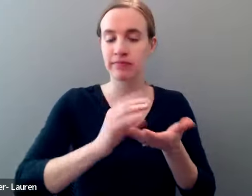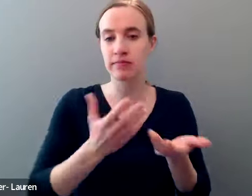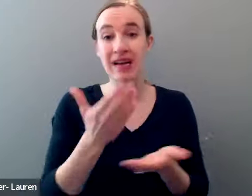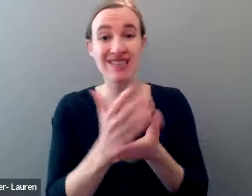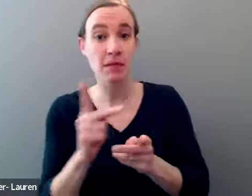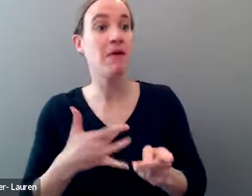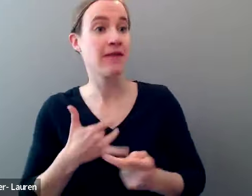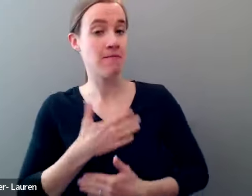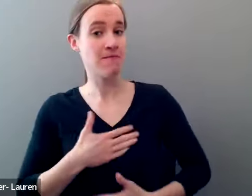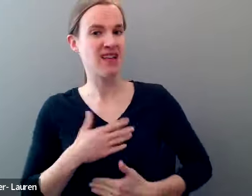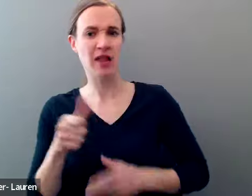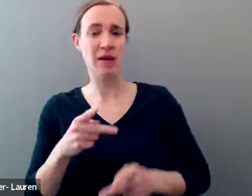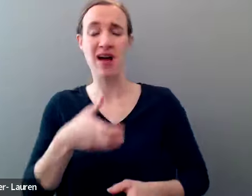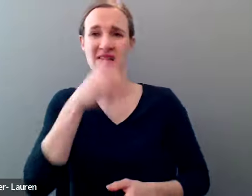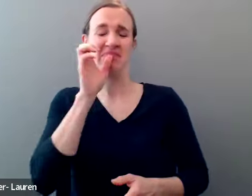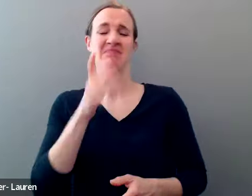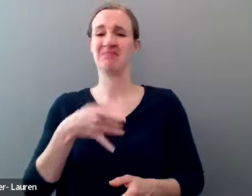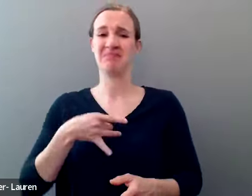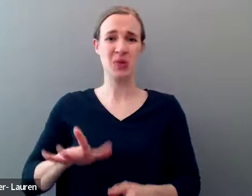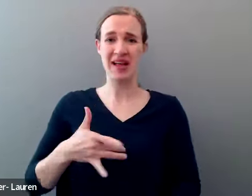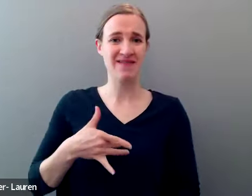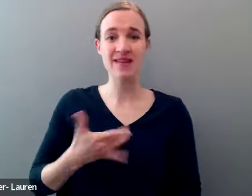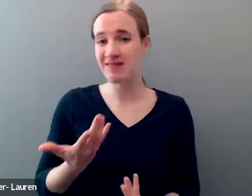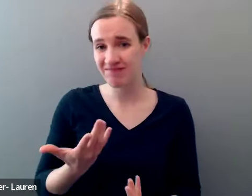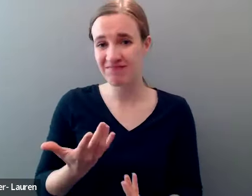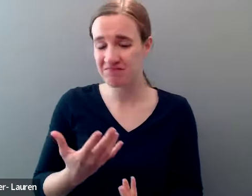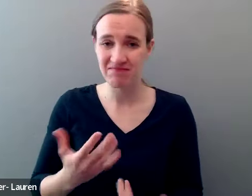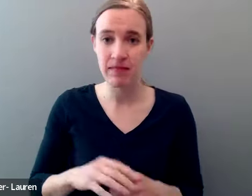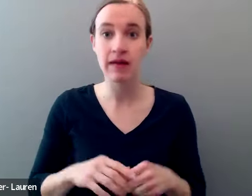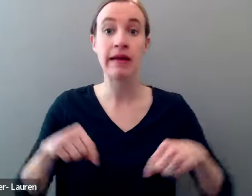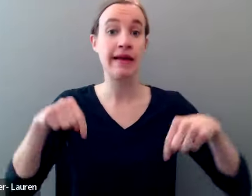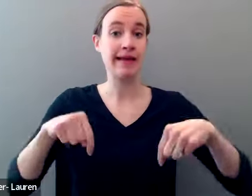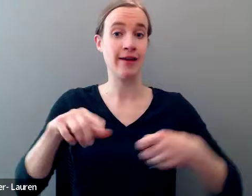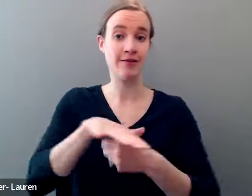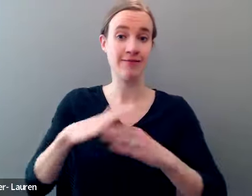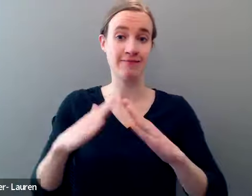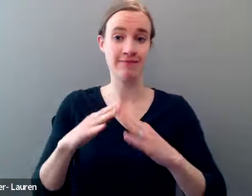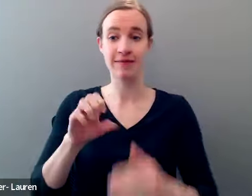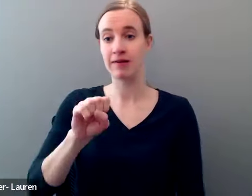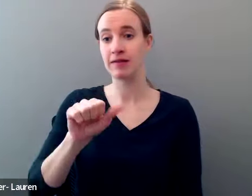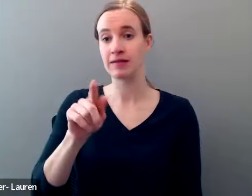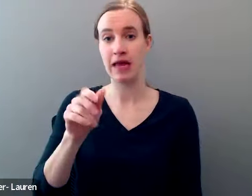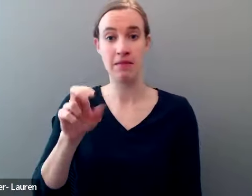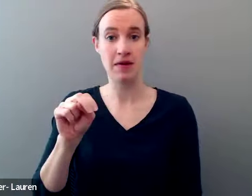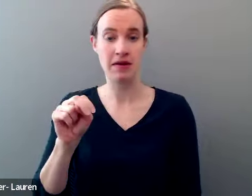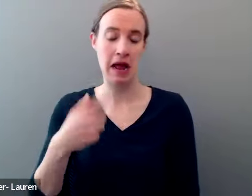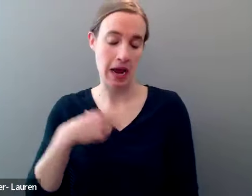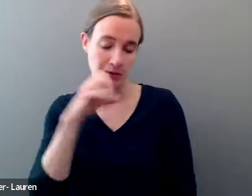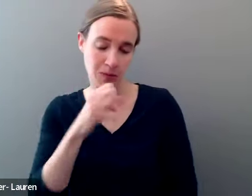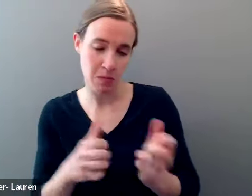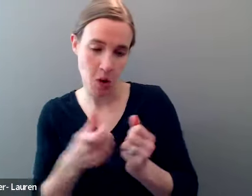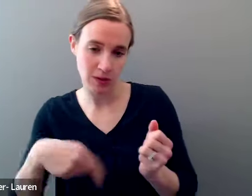so sometimes too, like here we in salmon, I'd imagine most everyone, maybe not in the Oregon person, but